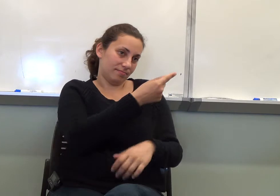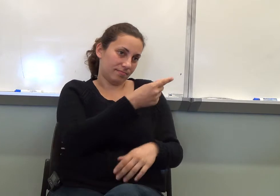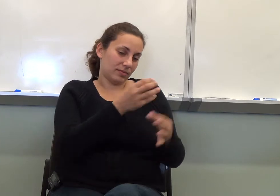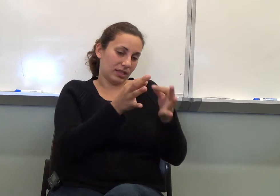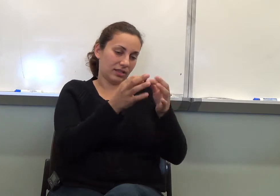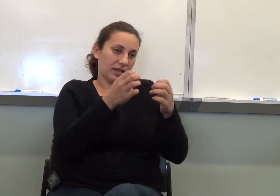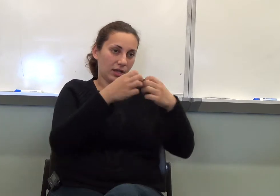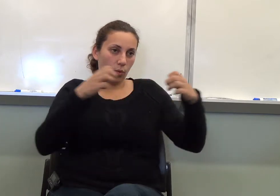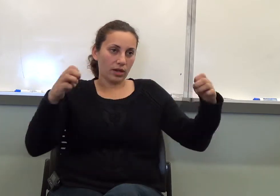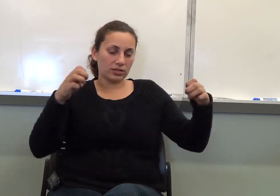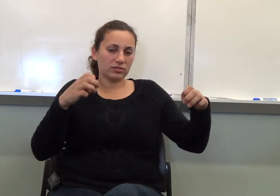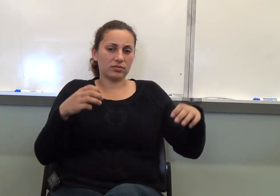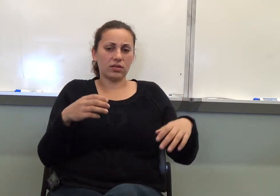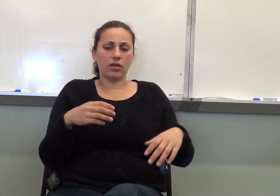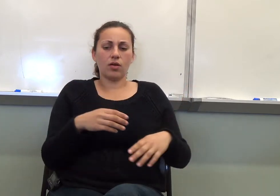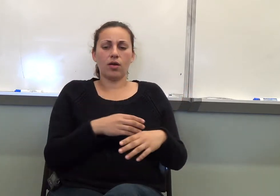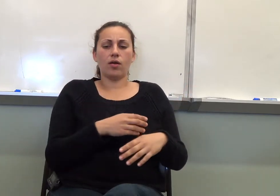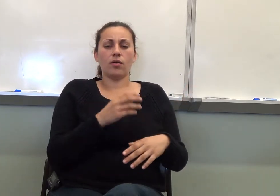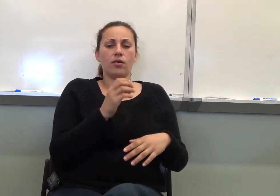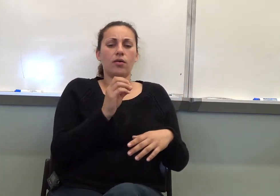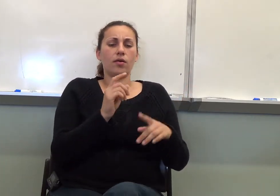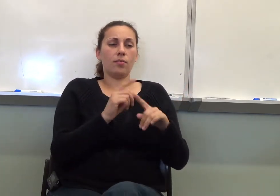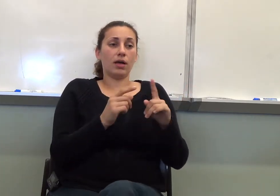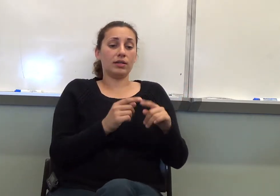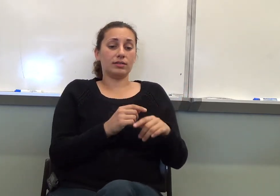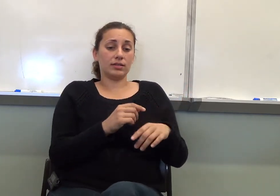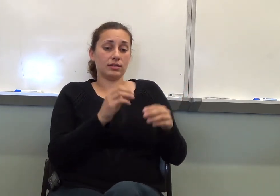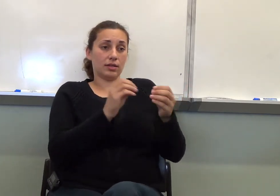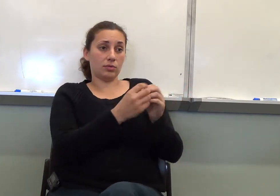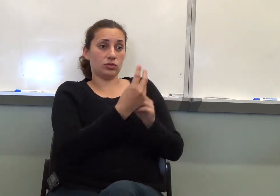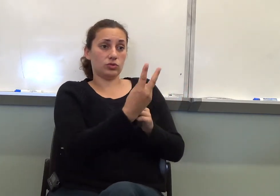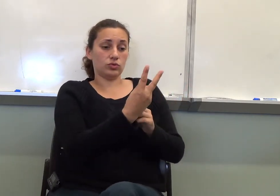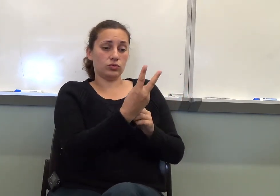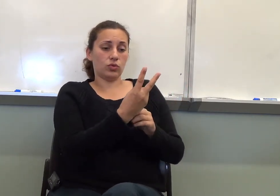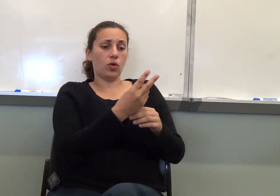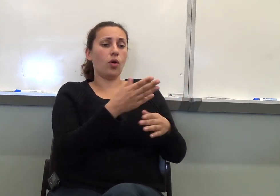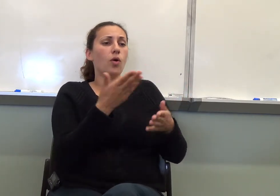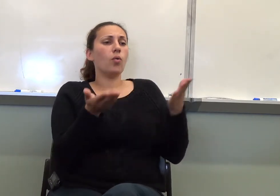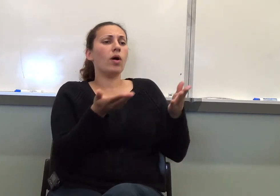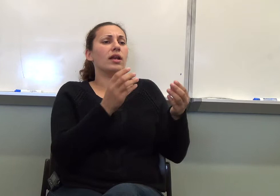have to add to 2 to give me minus 8?